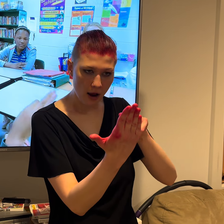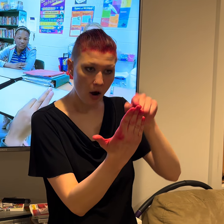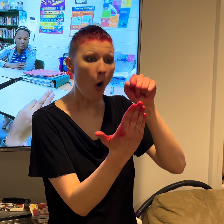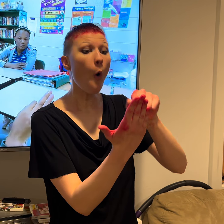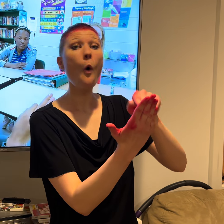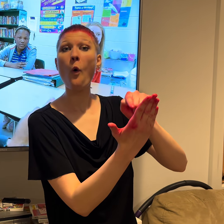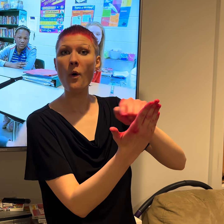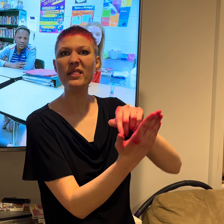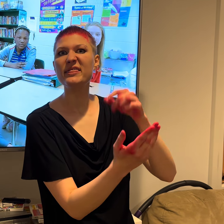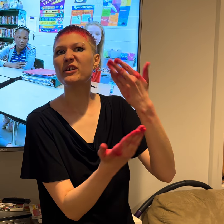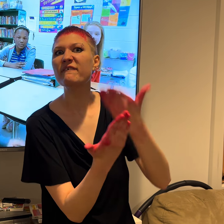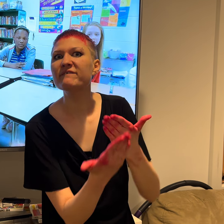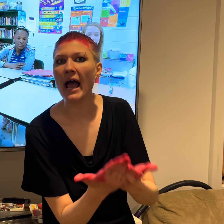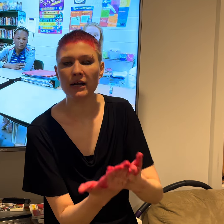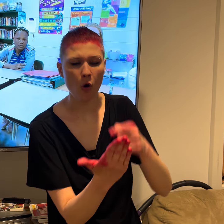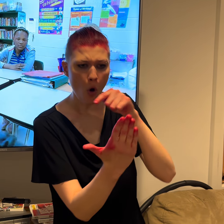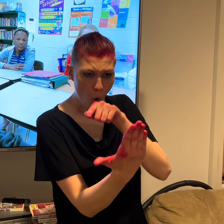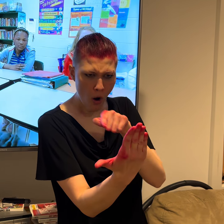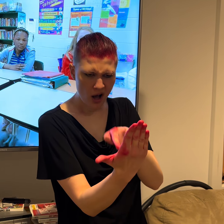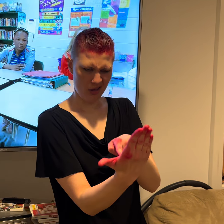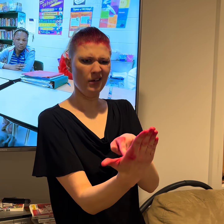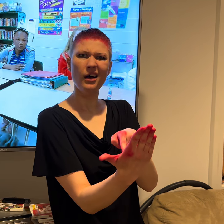it, and you want us to